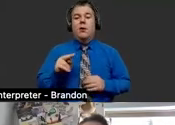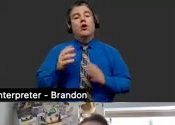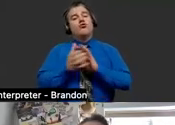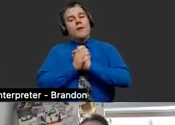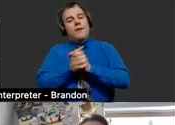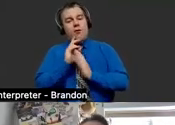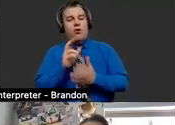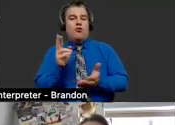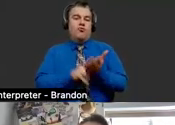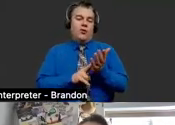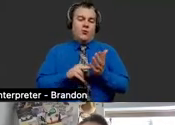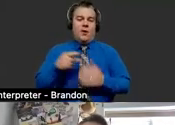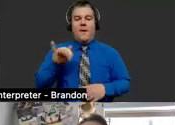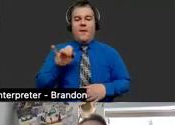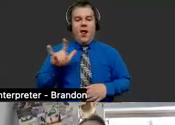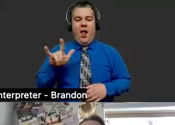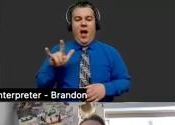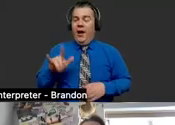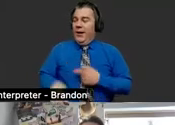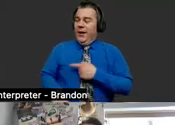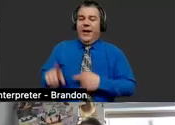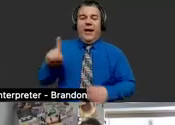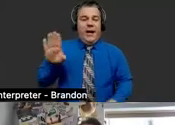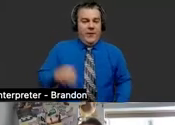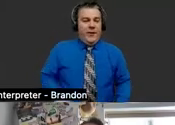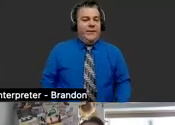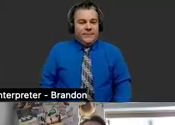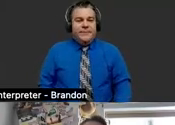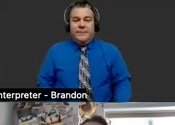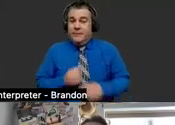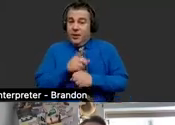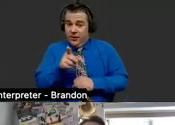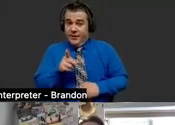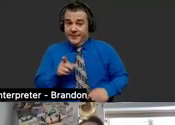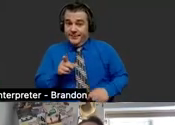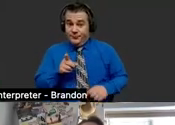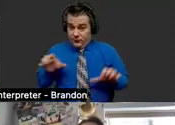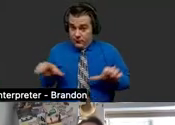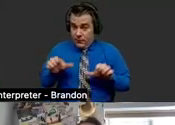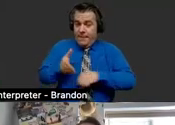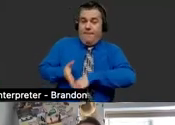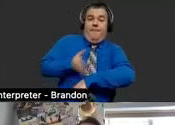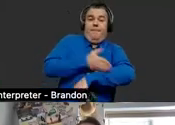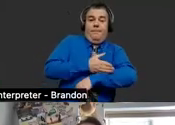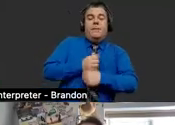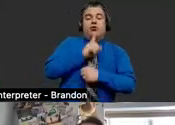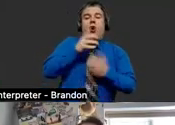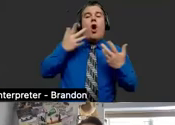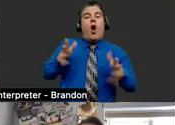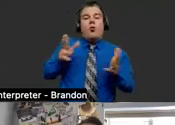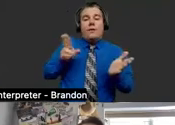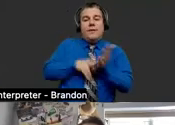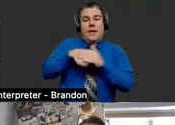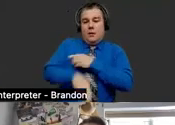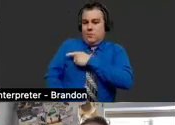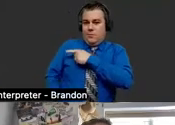Plexus Pivotal dashboard. Make sure before you do this that you're already signed in. So see how my